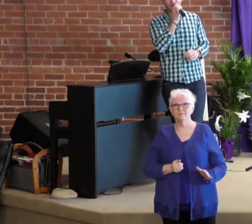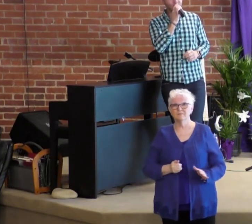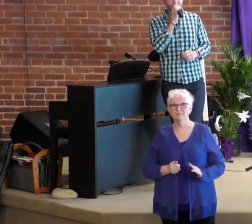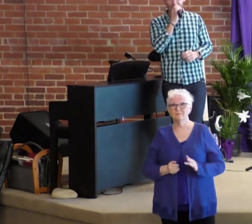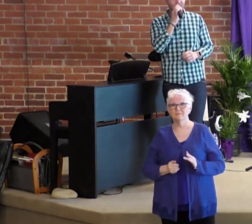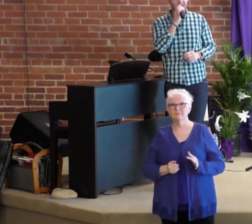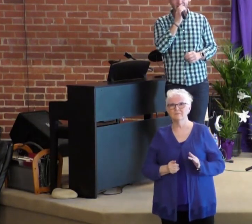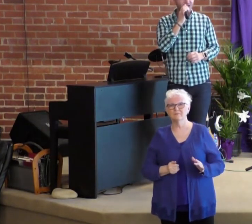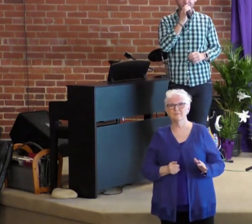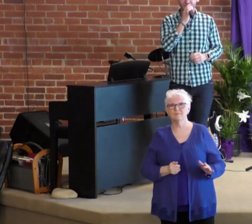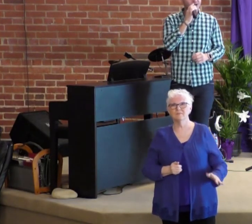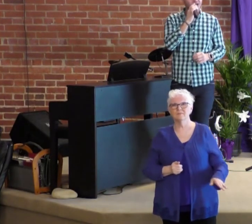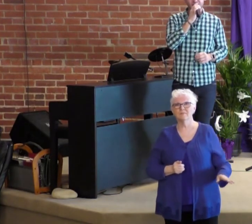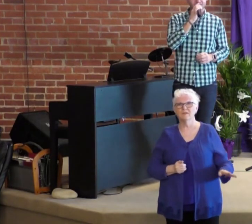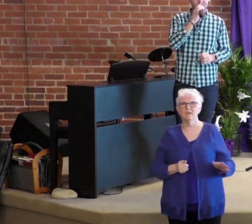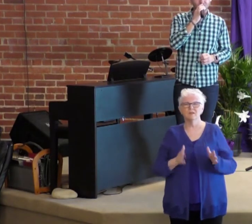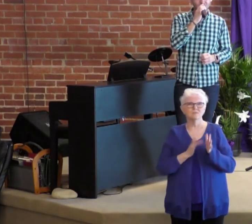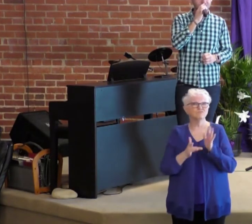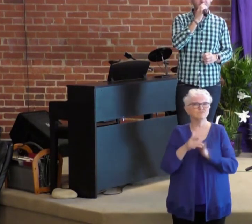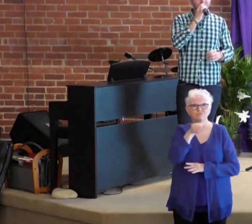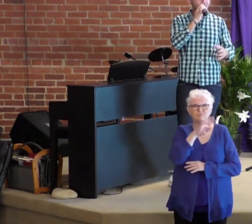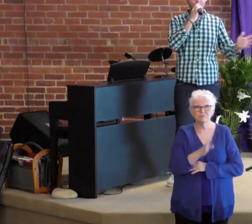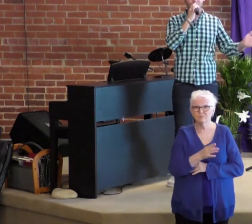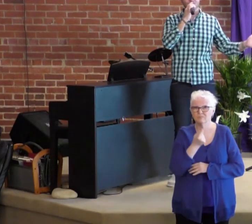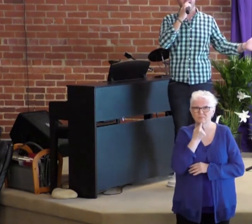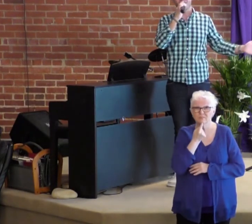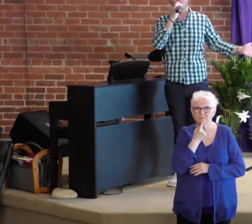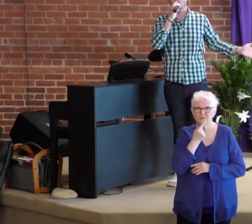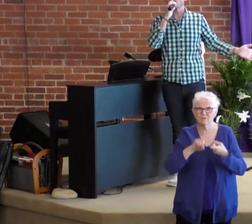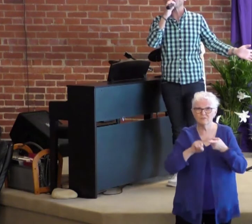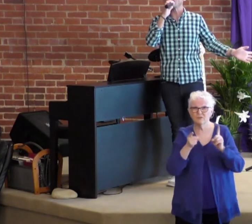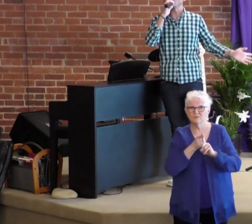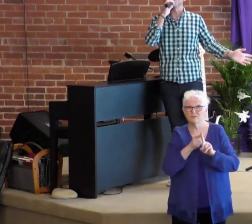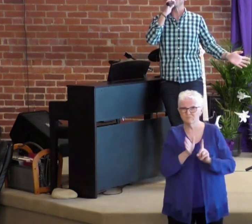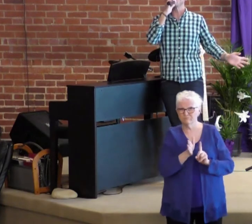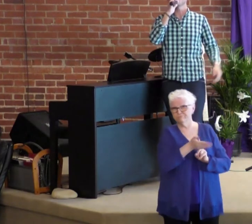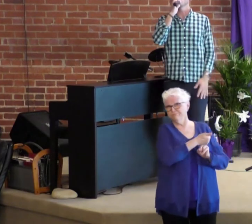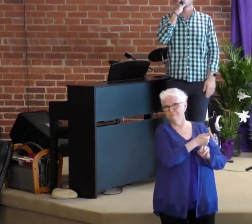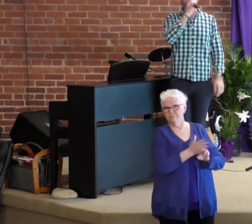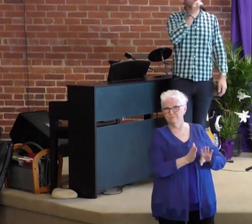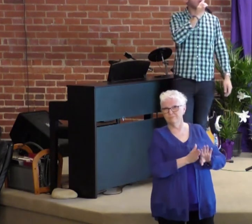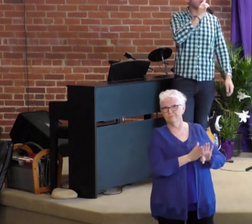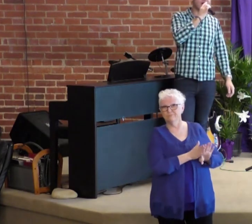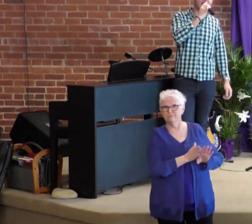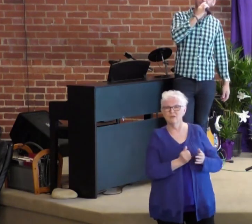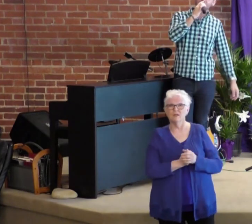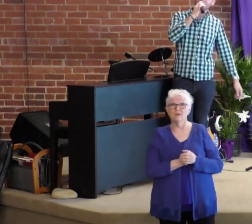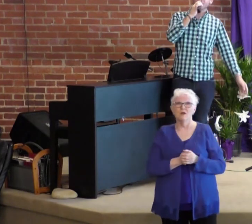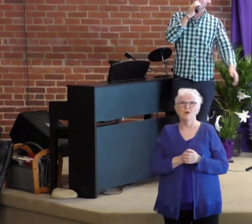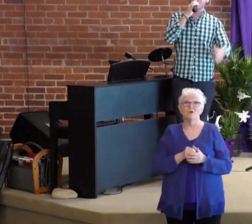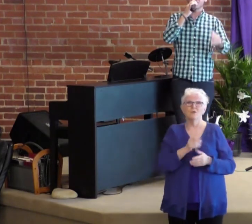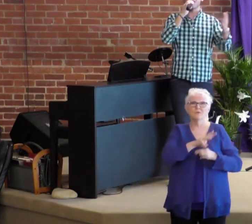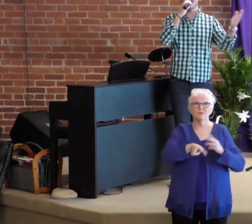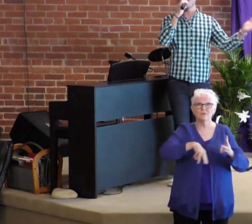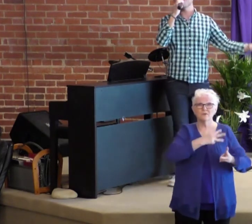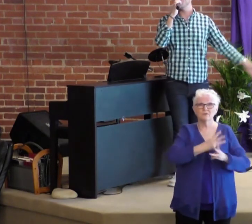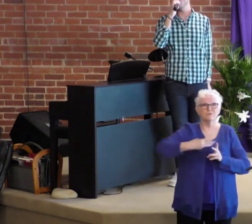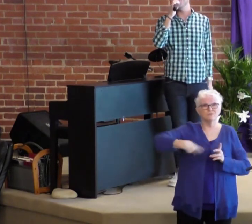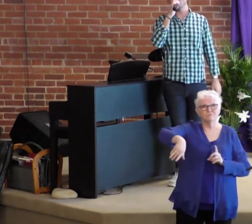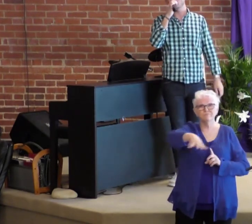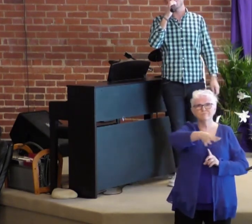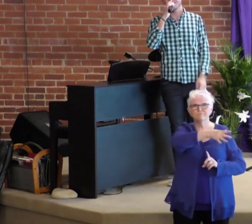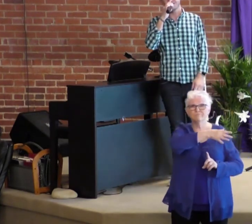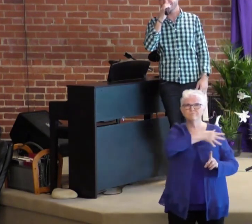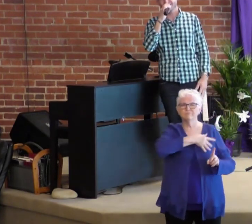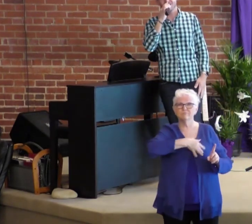I never said that friends wouldn't turn their back on you, or that the world around